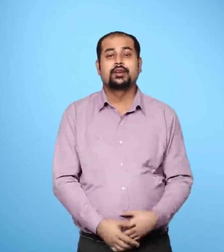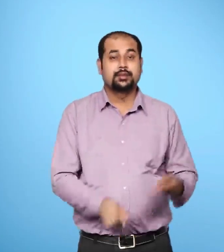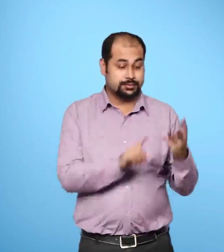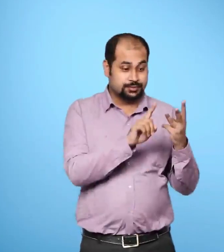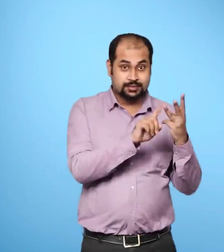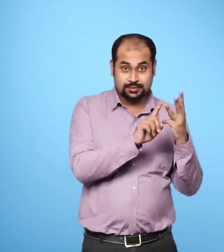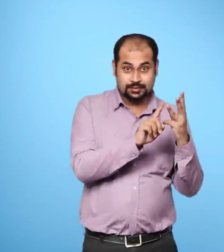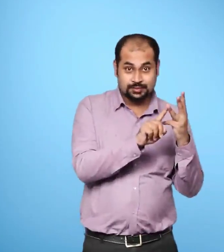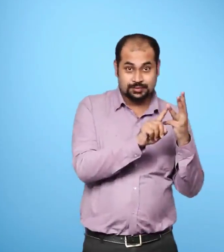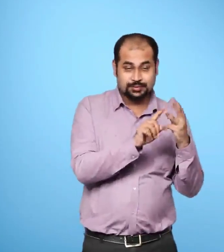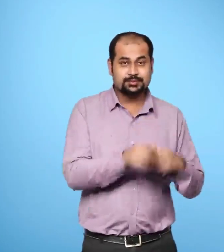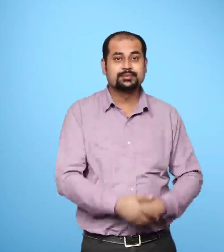Question 3.